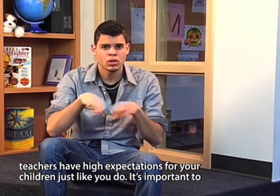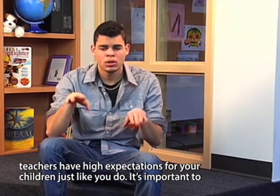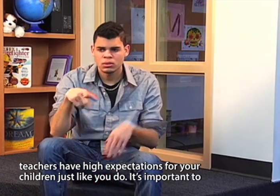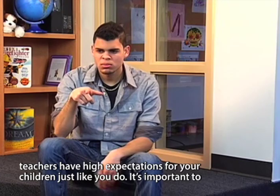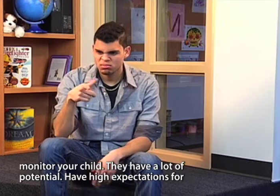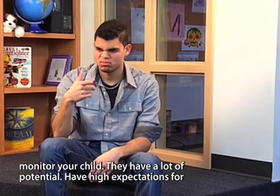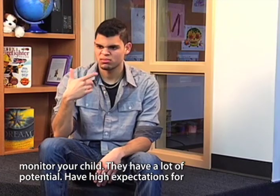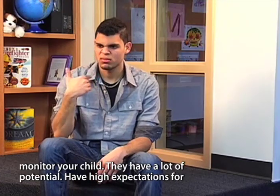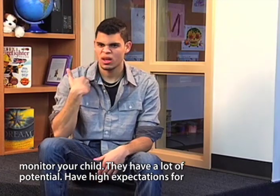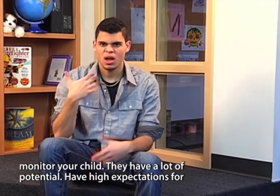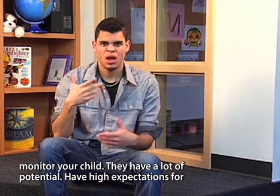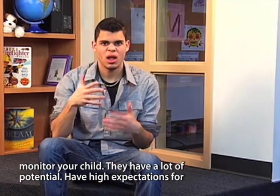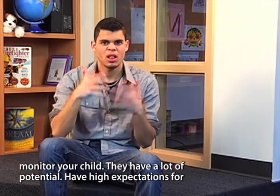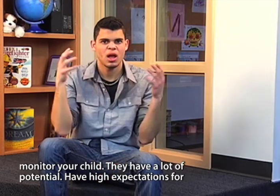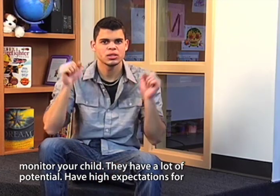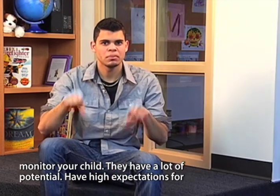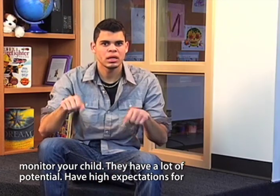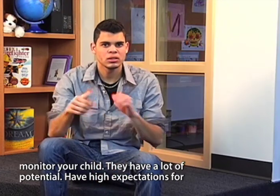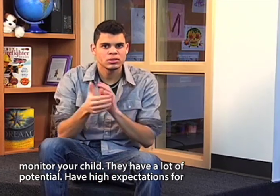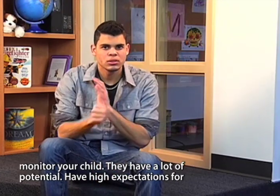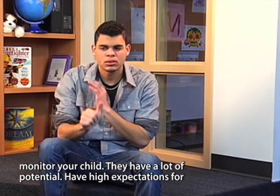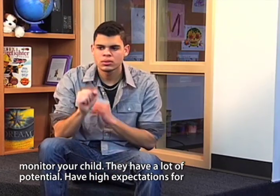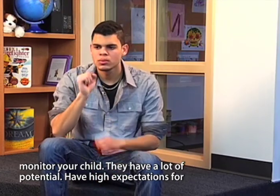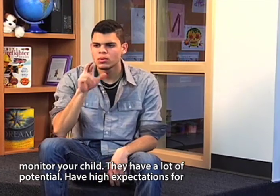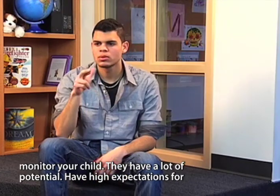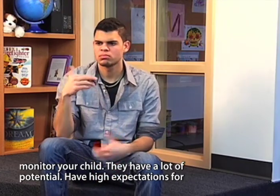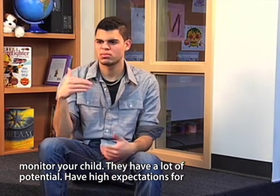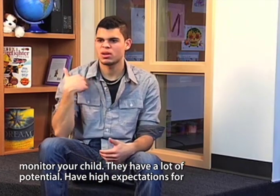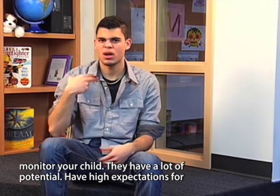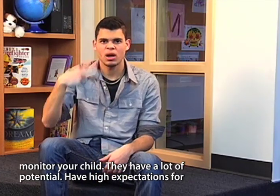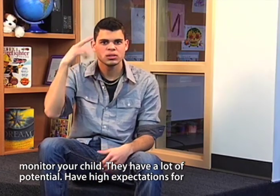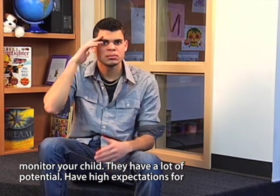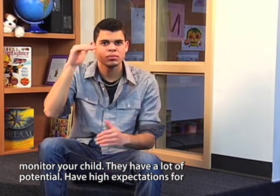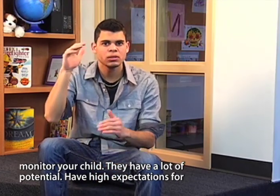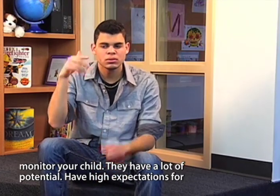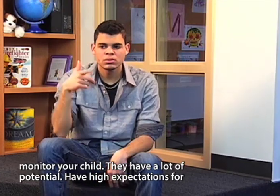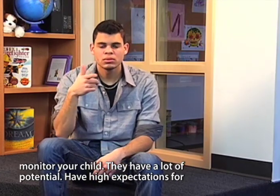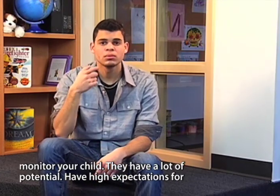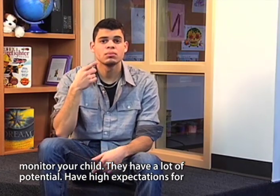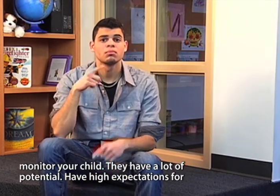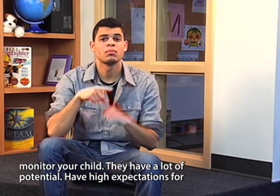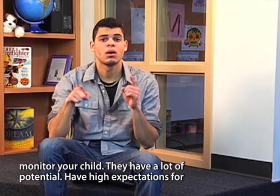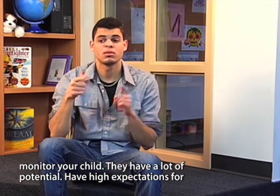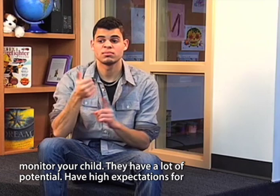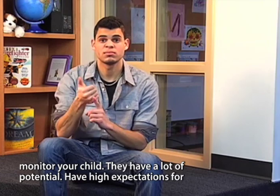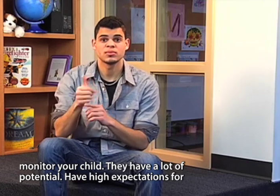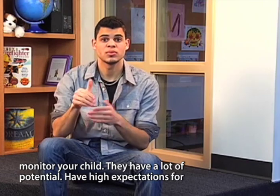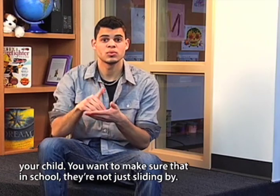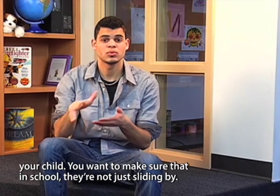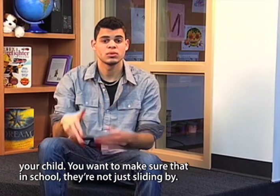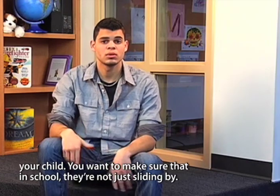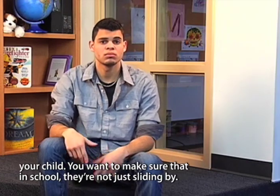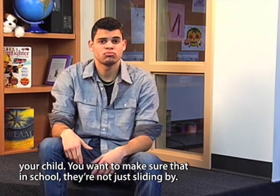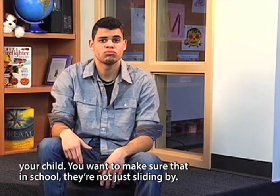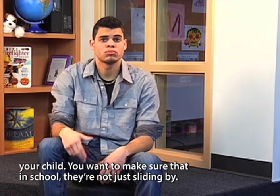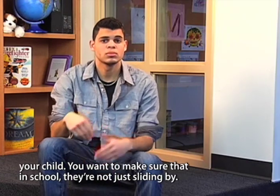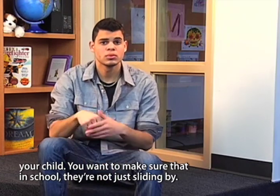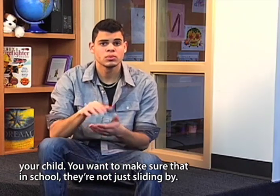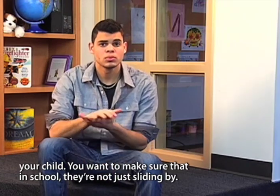It's important to monitor your child. They have a lot of potential. Have high expectations for your child.